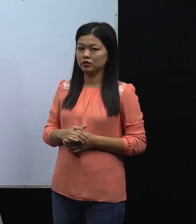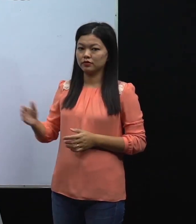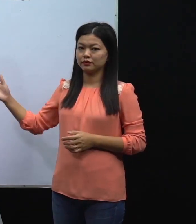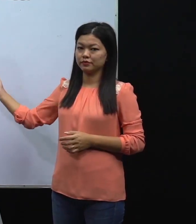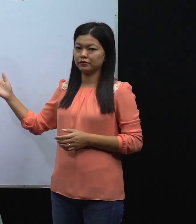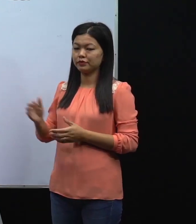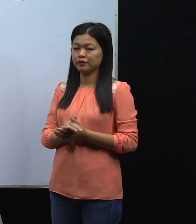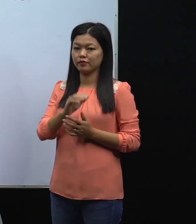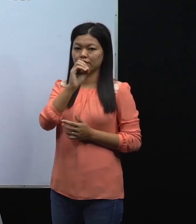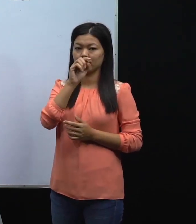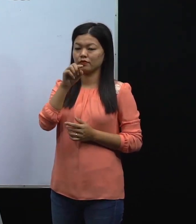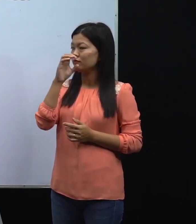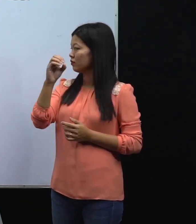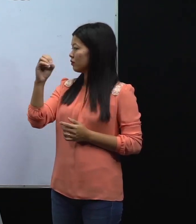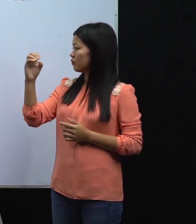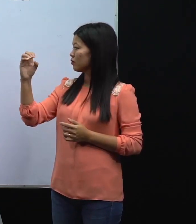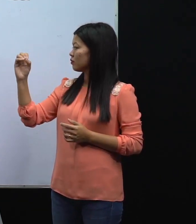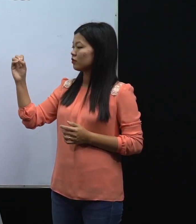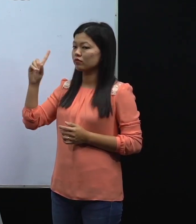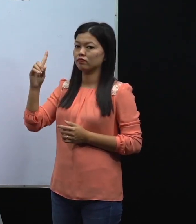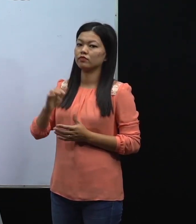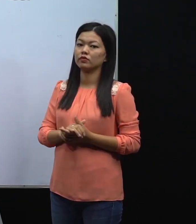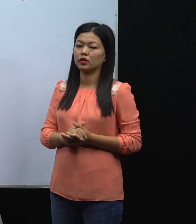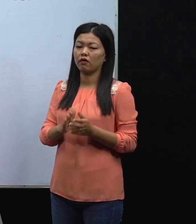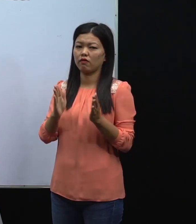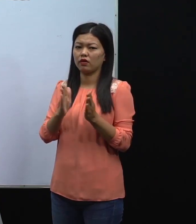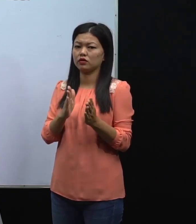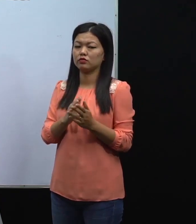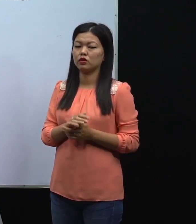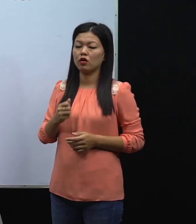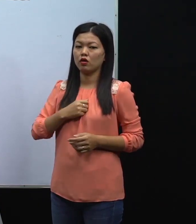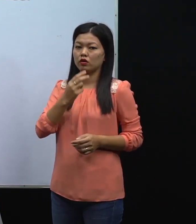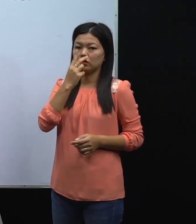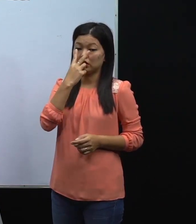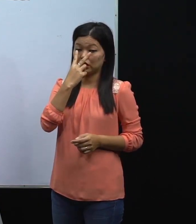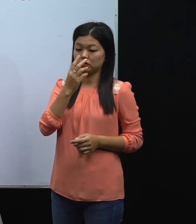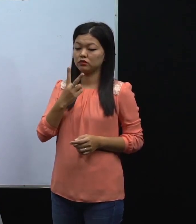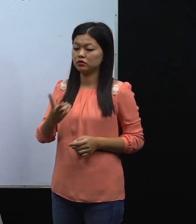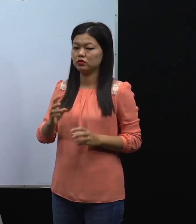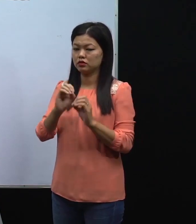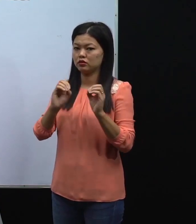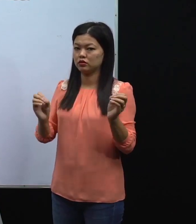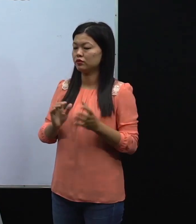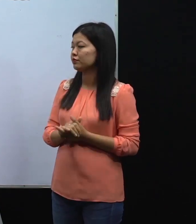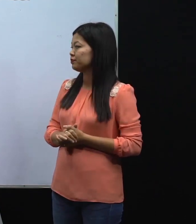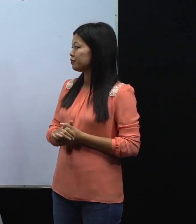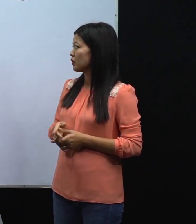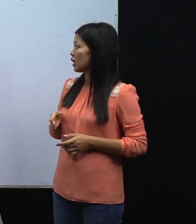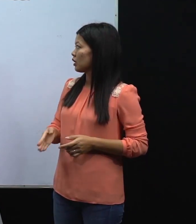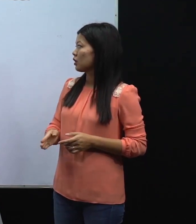see students, this much small it is in 1 nanometer. Clear? So now let's talk about the size of atom.